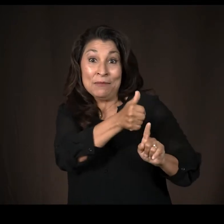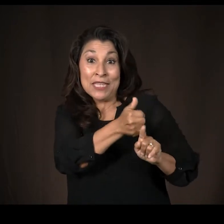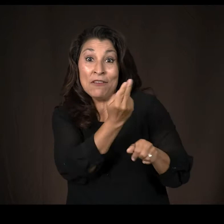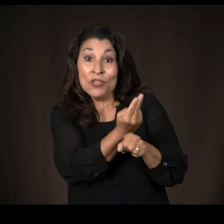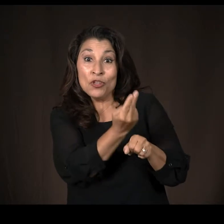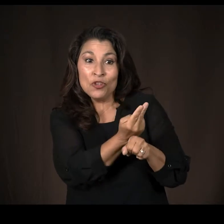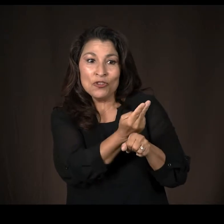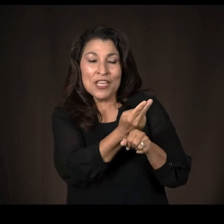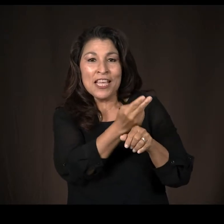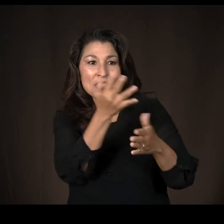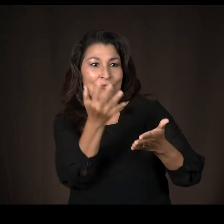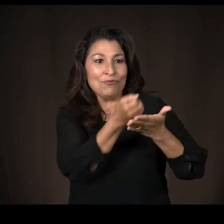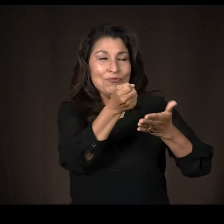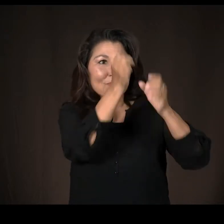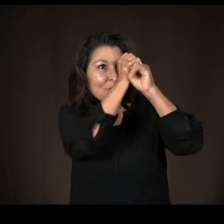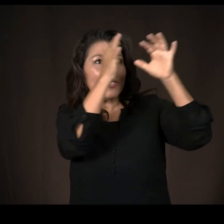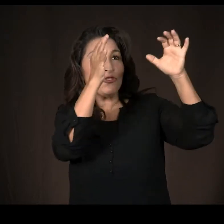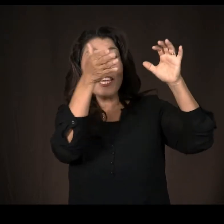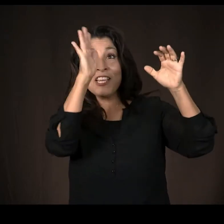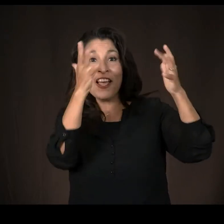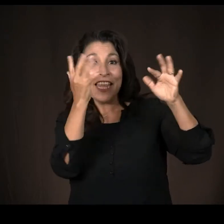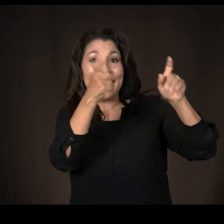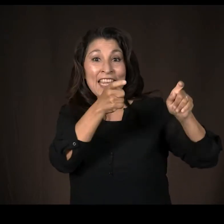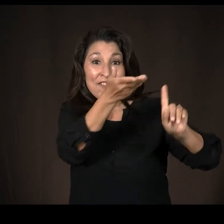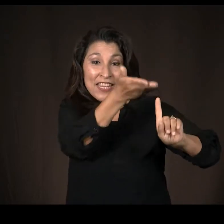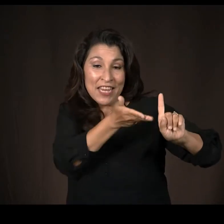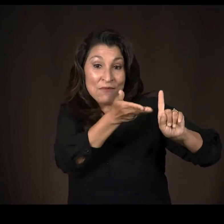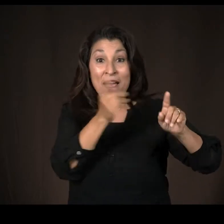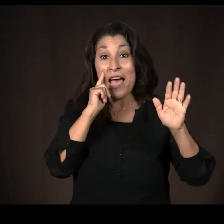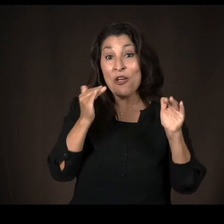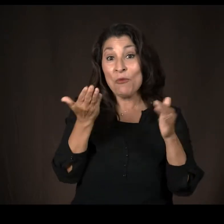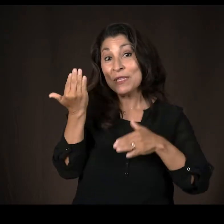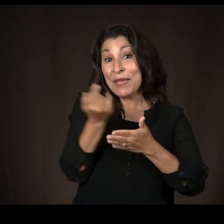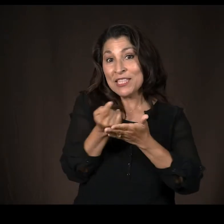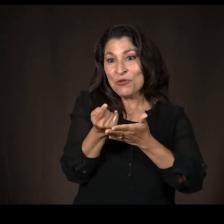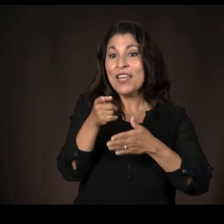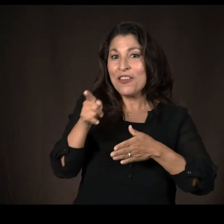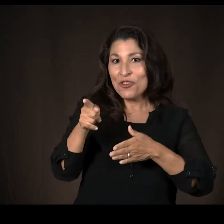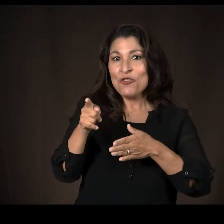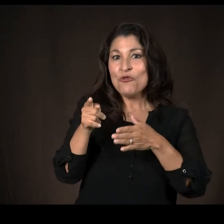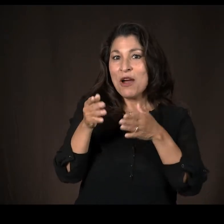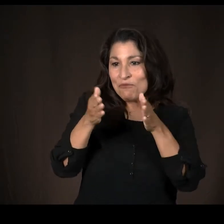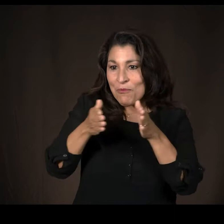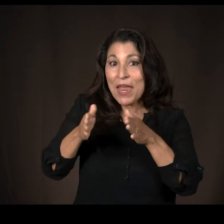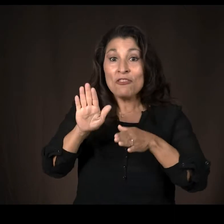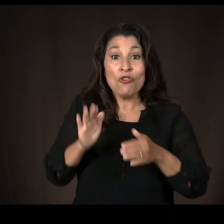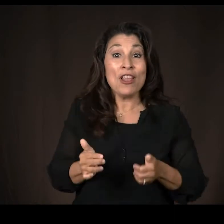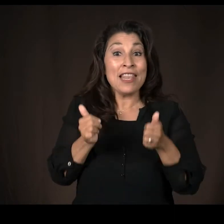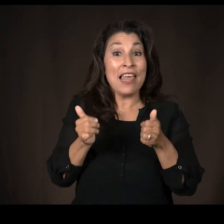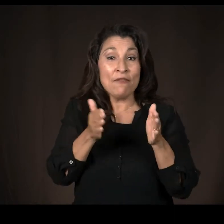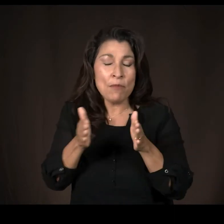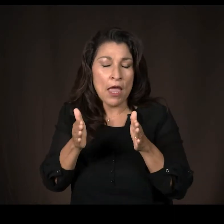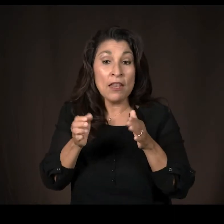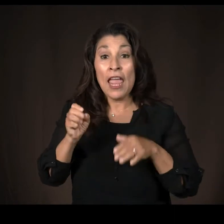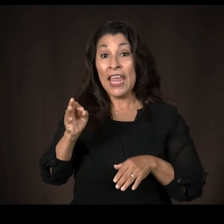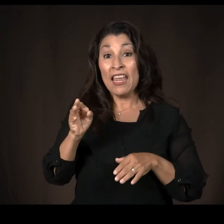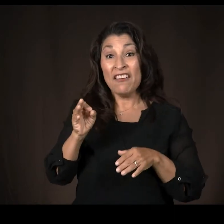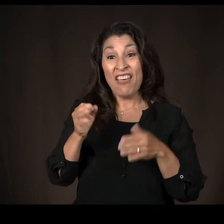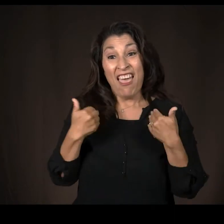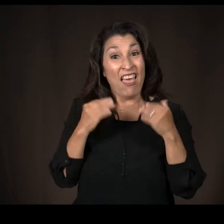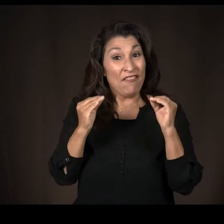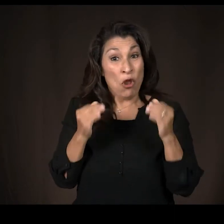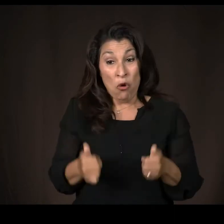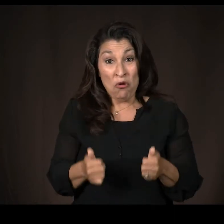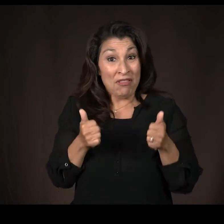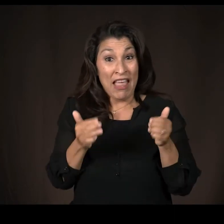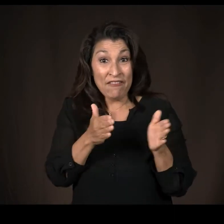Nehemiah used to go after the dream that God gave him. Now, I hope you worked on your life plan this past week, but if you don't have a dream, you don't have a life